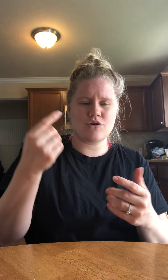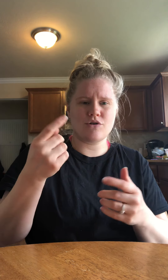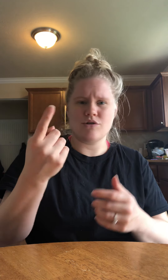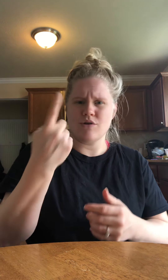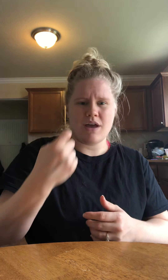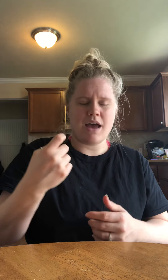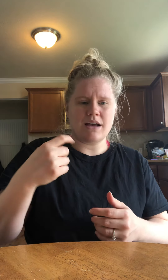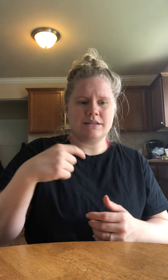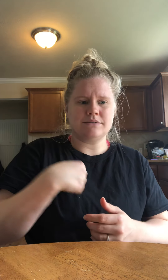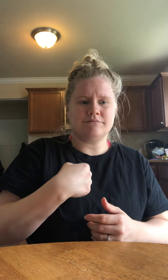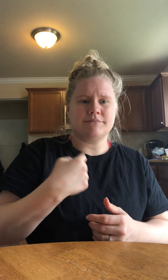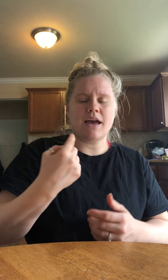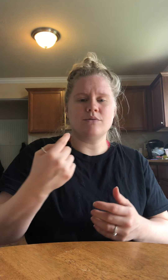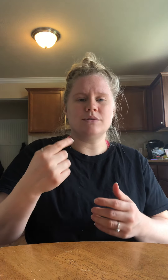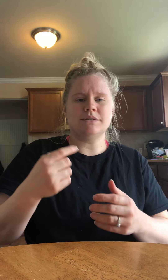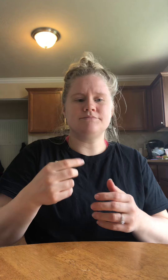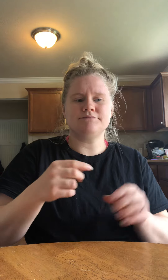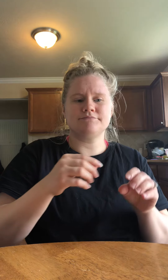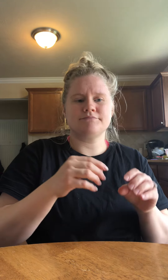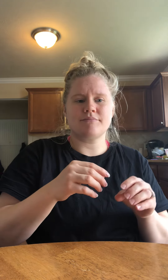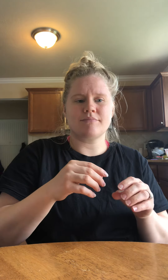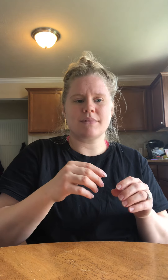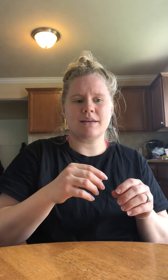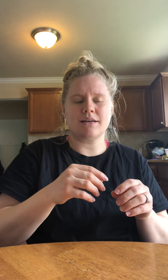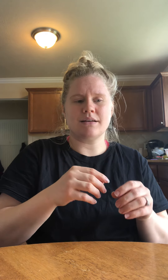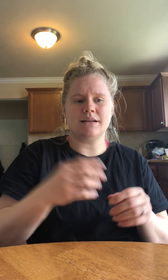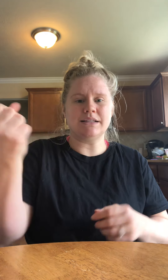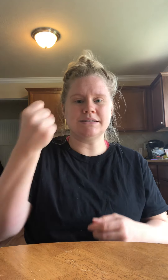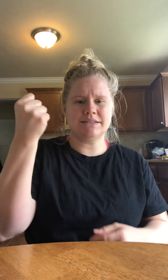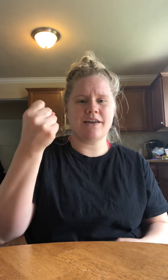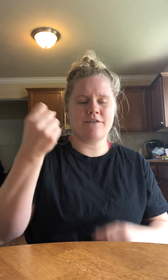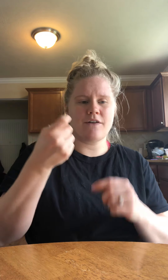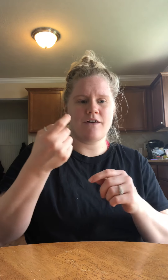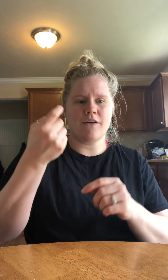just these 7 words. 1, 2, 3,